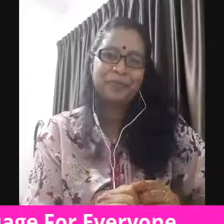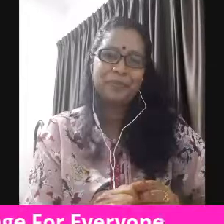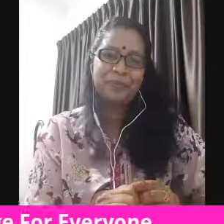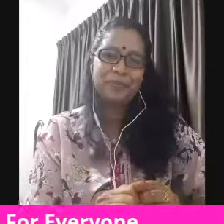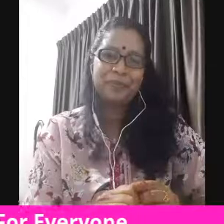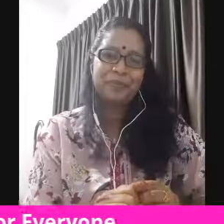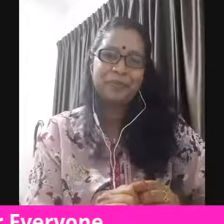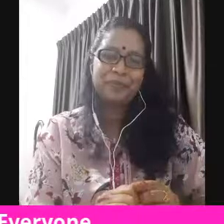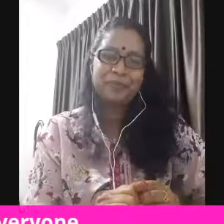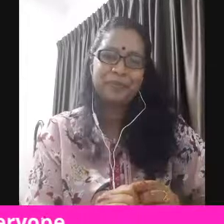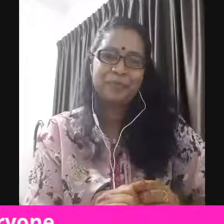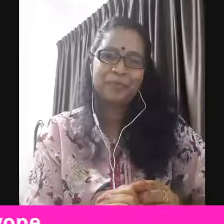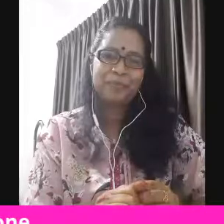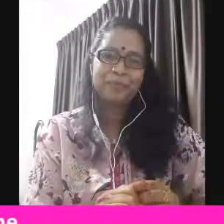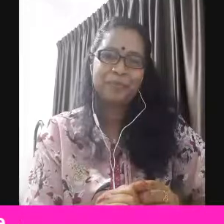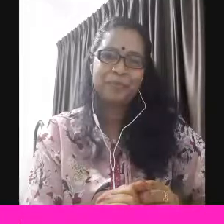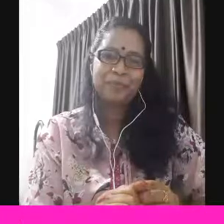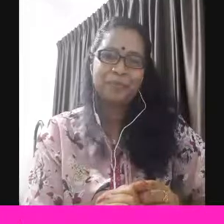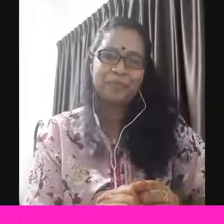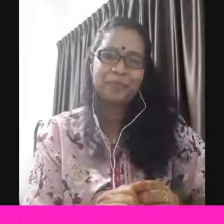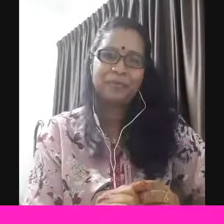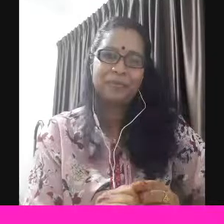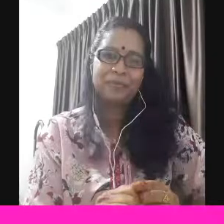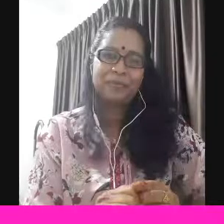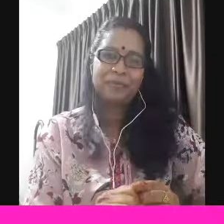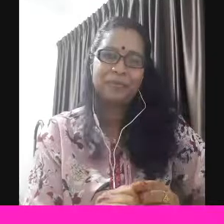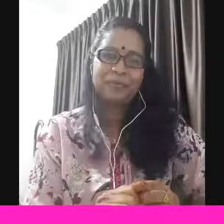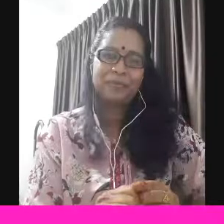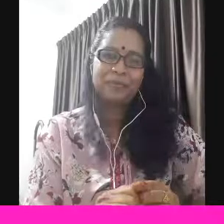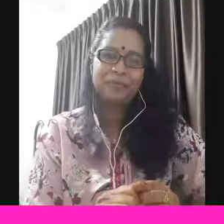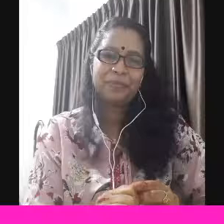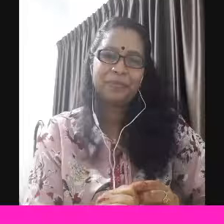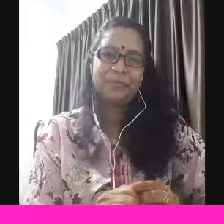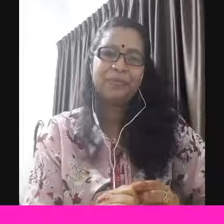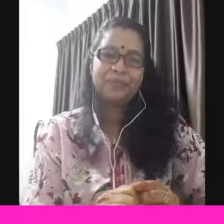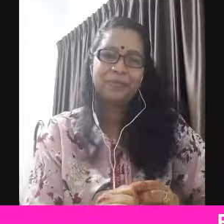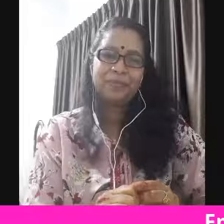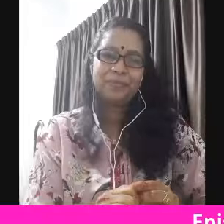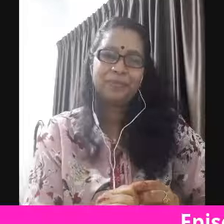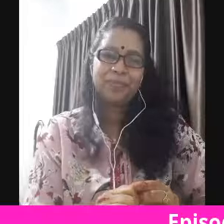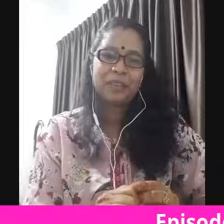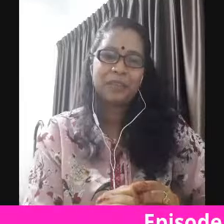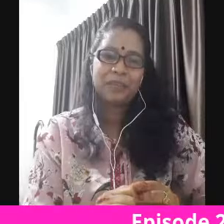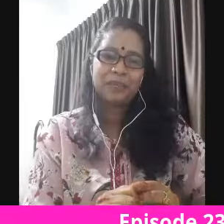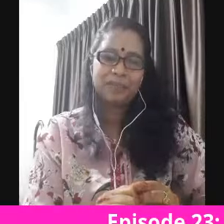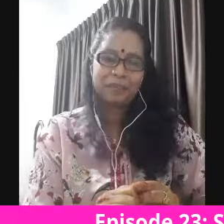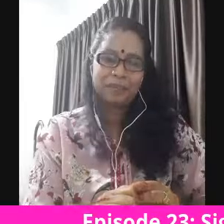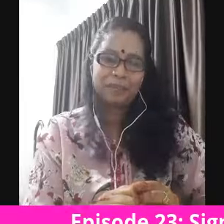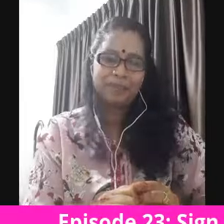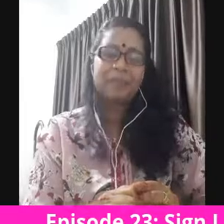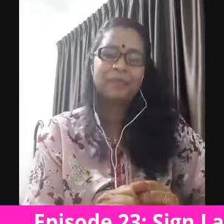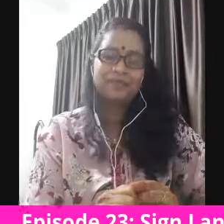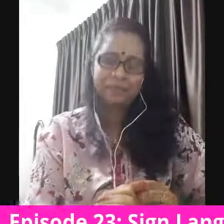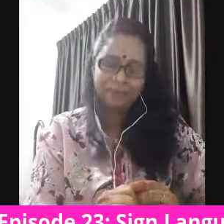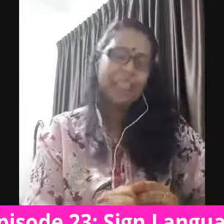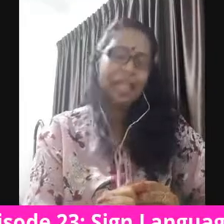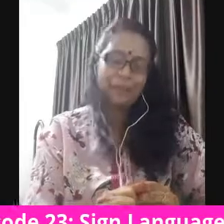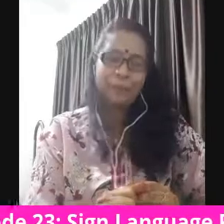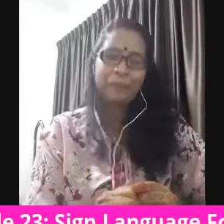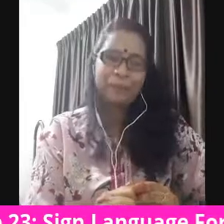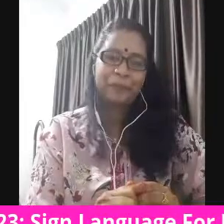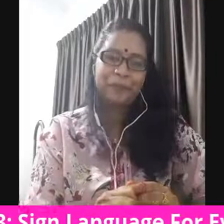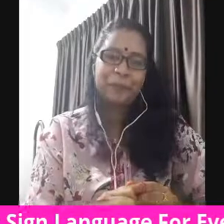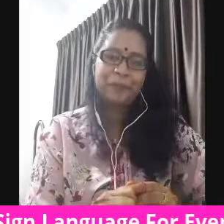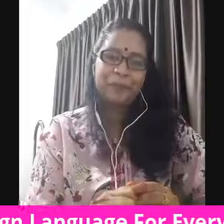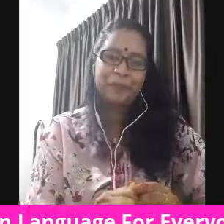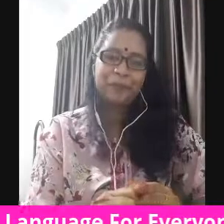us. In fact, we are after all, we are all in a community, and Yep. we are all staying under one roof and Yeah.